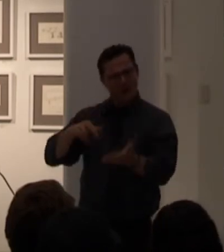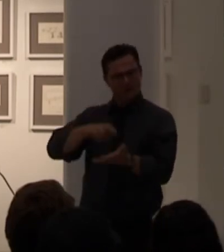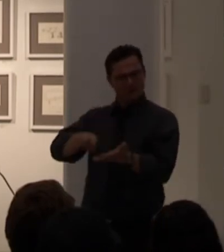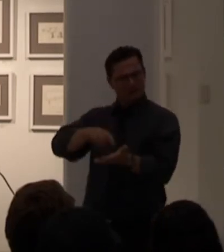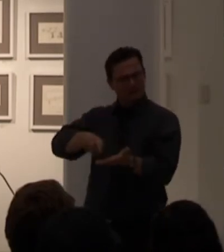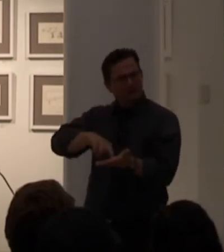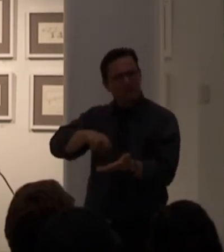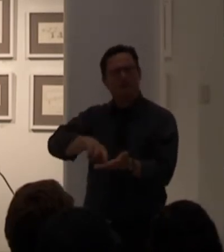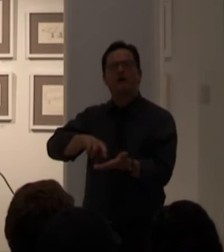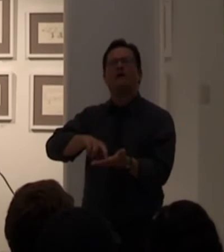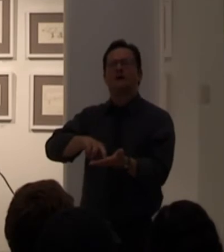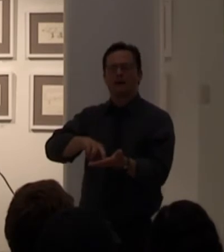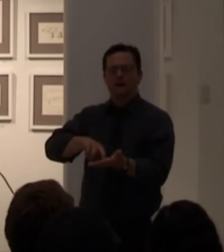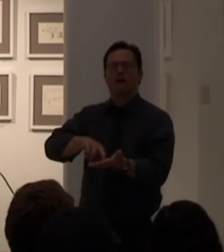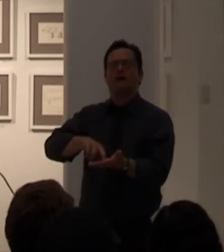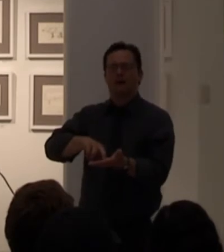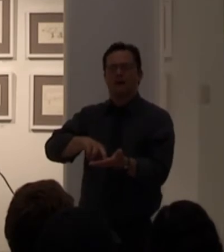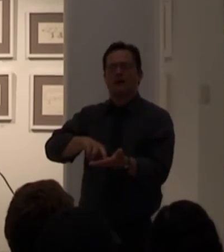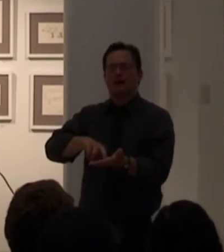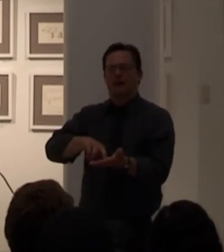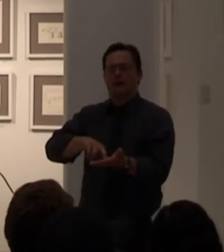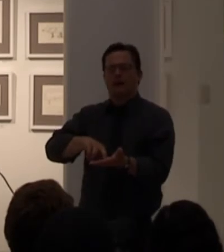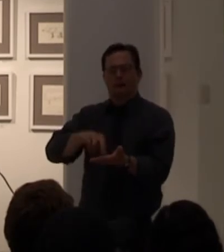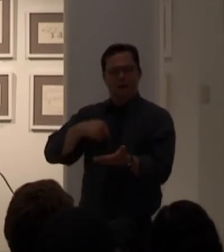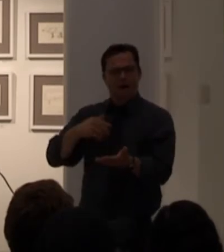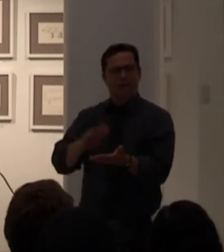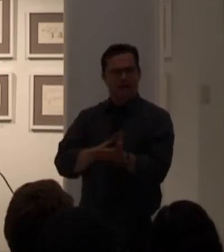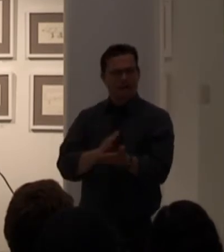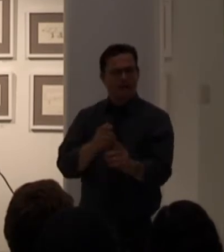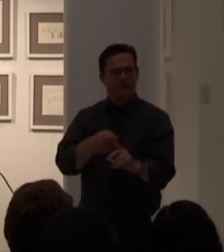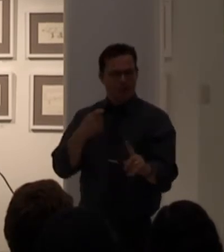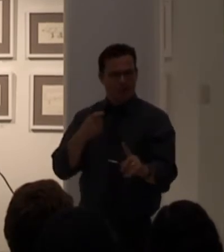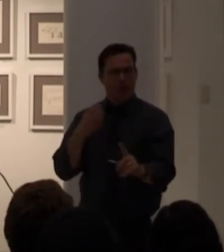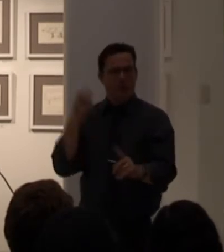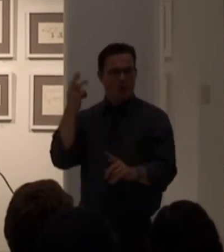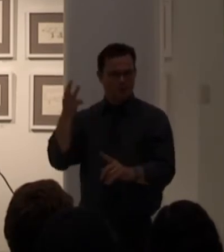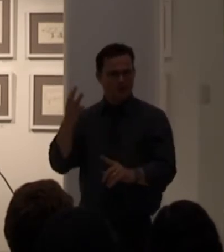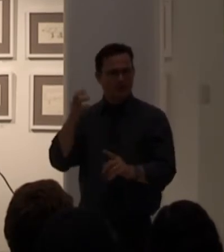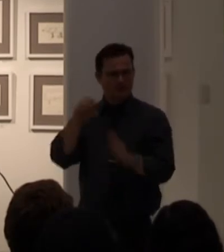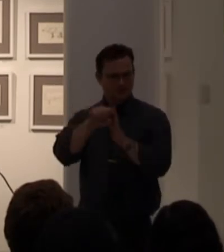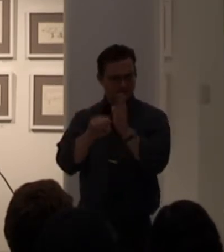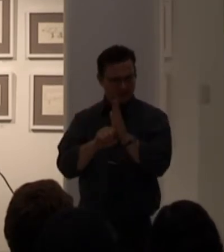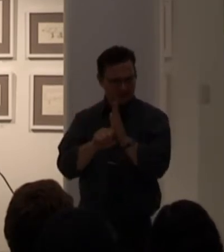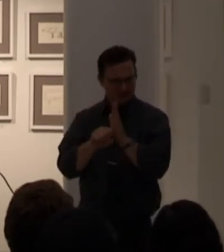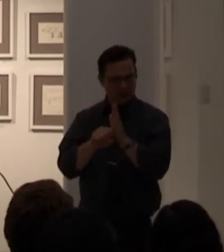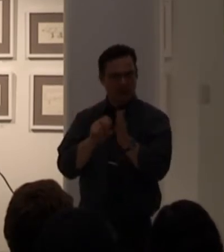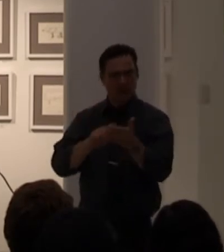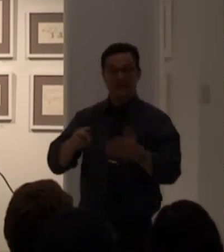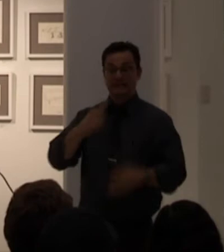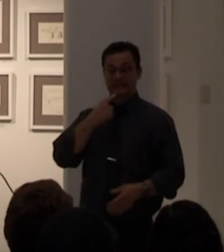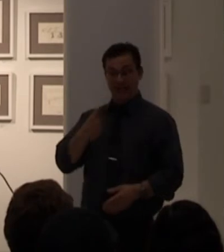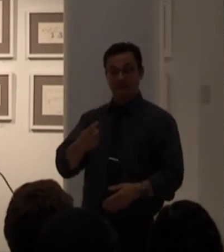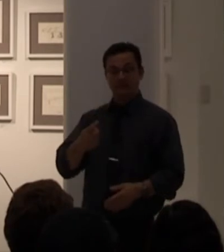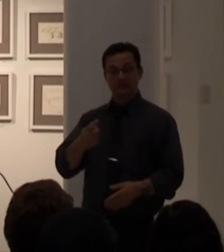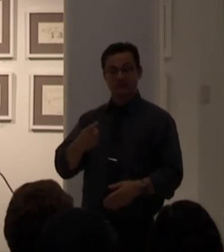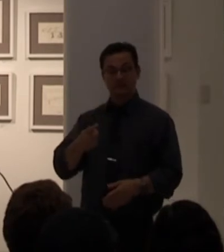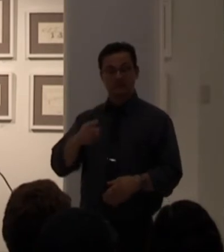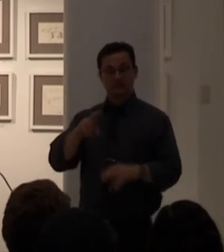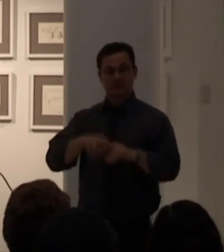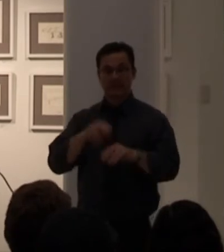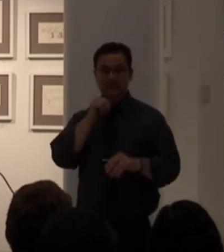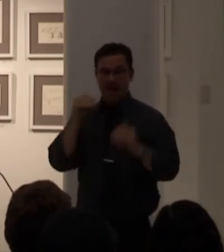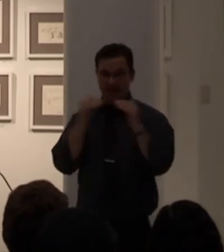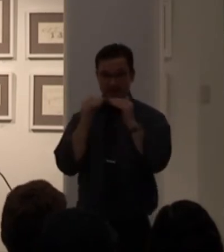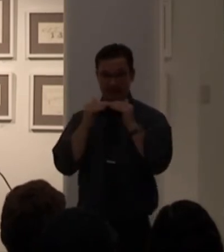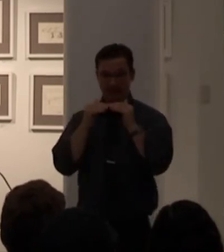research, and we have a paper from Washington State which says sitting on an uneven